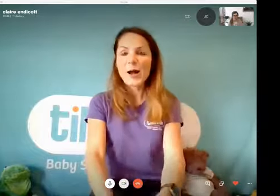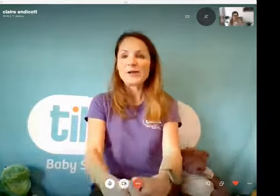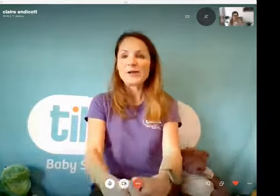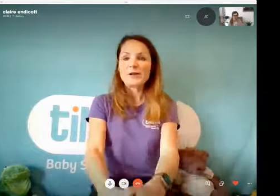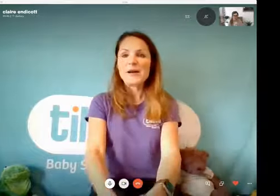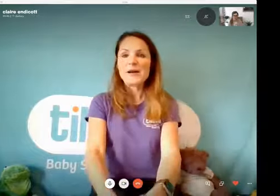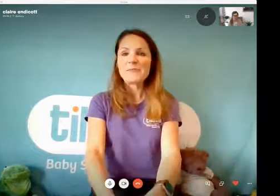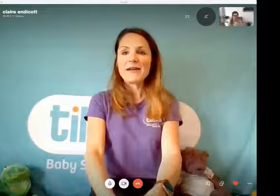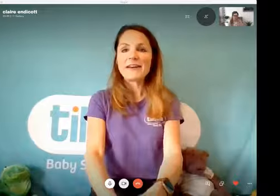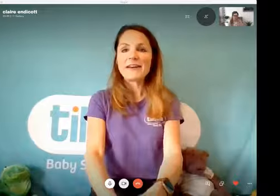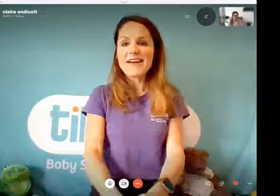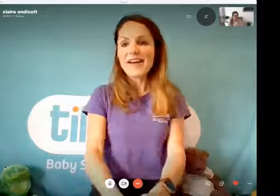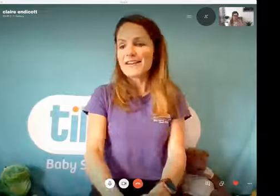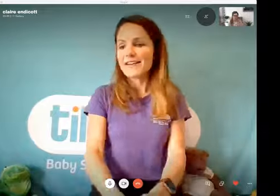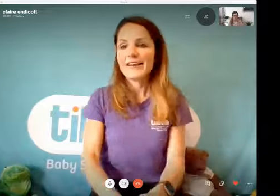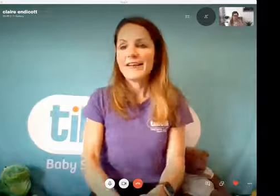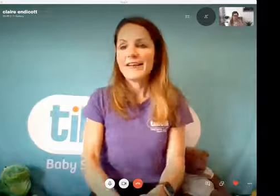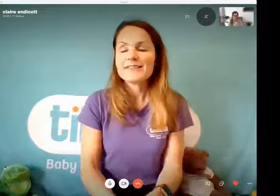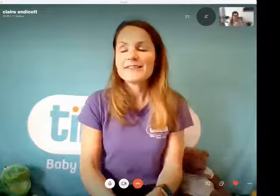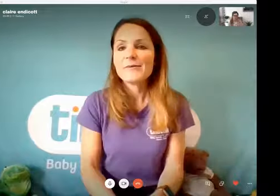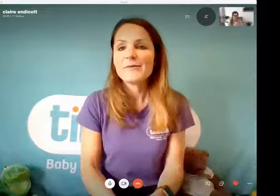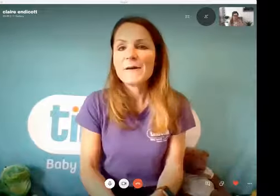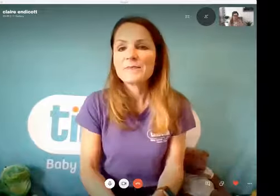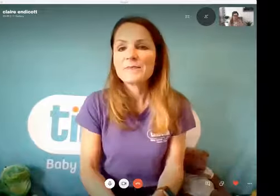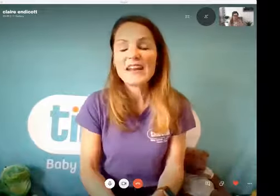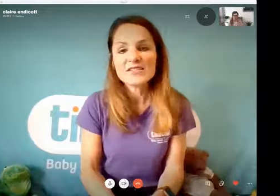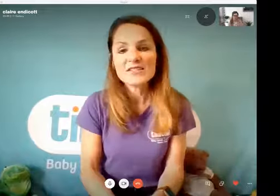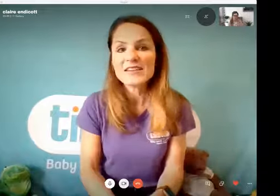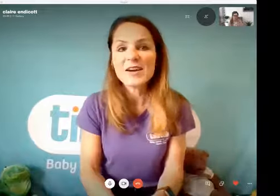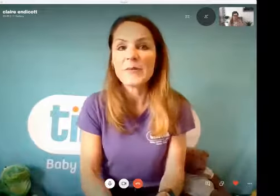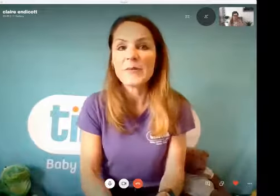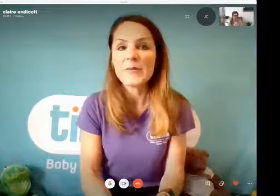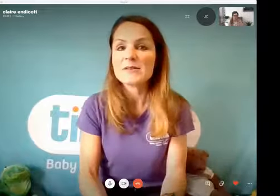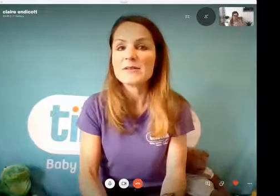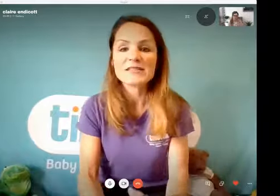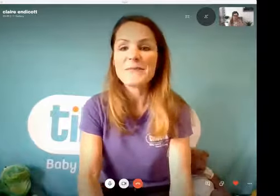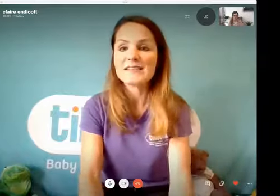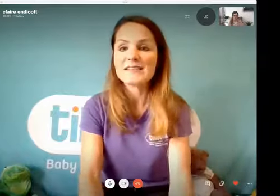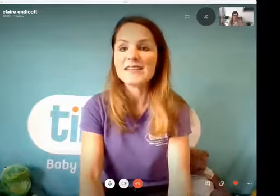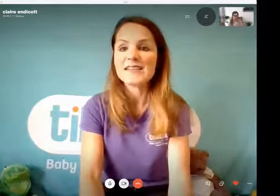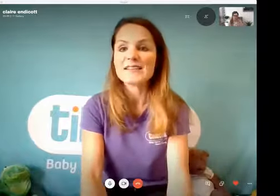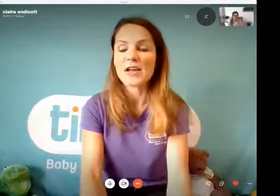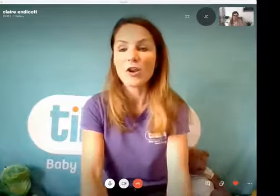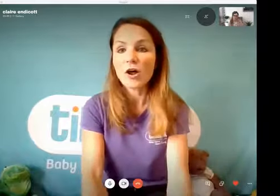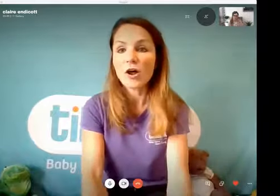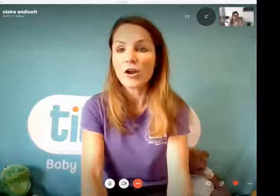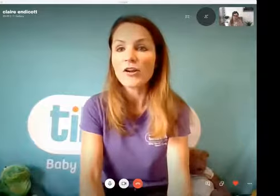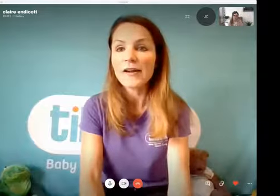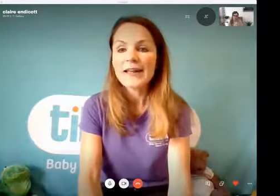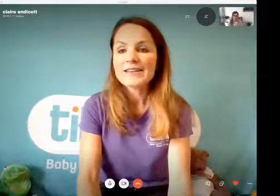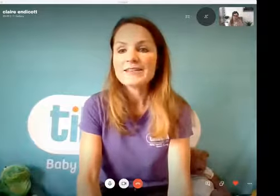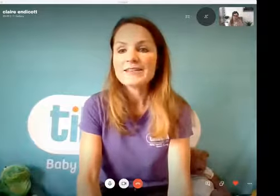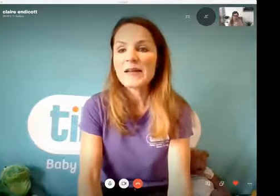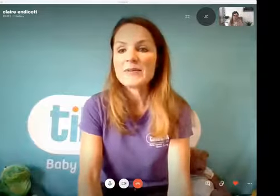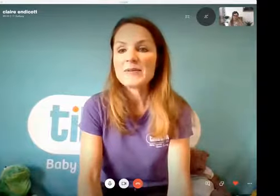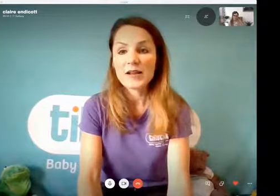made a little sign. So it does take time though. Some babies it takes a lot longer. Some babies are quite quick,